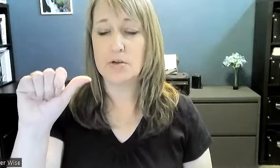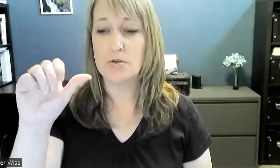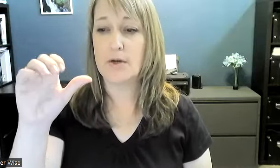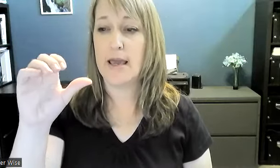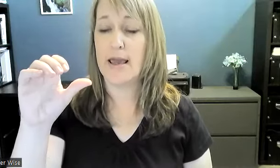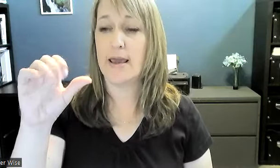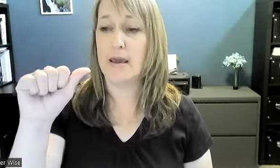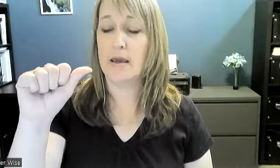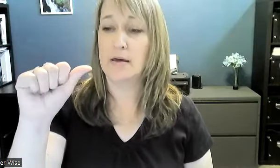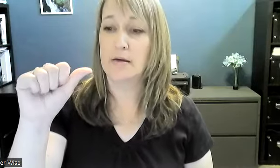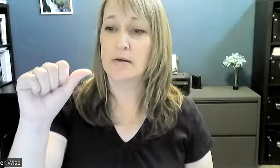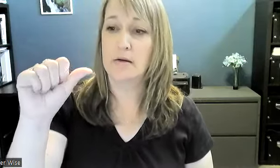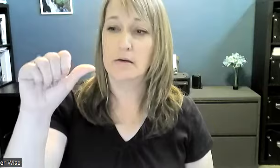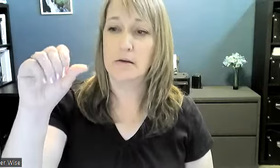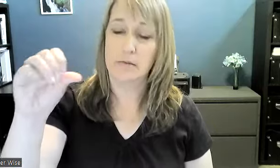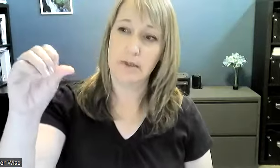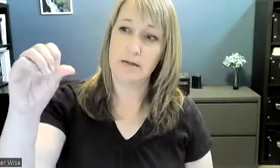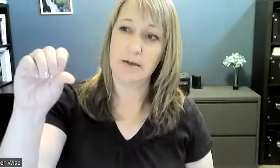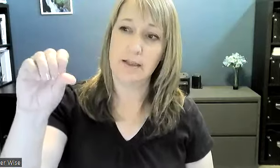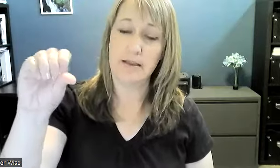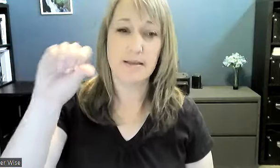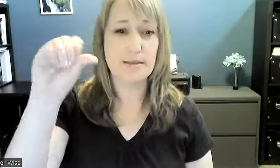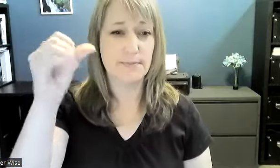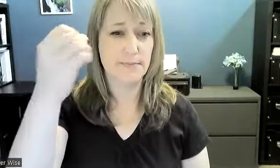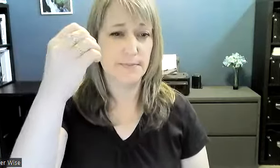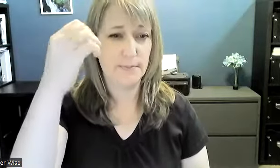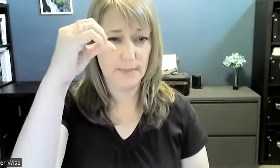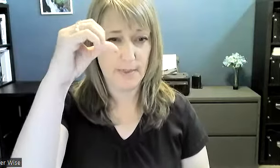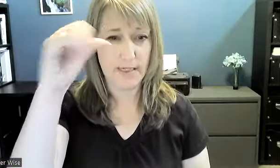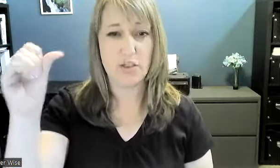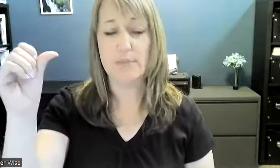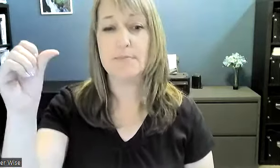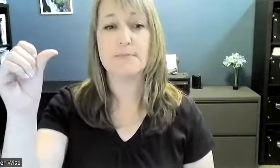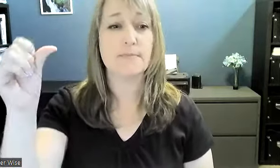do a, well, kind of like this hand shape.